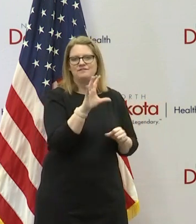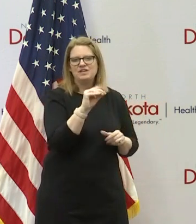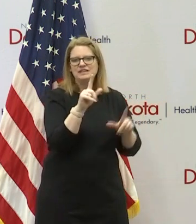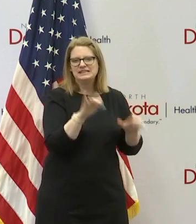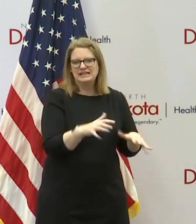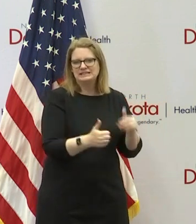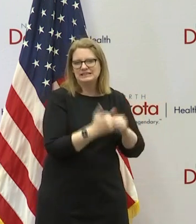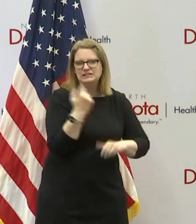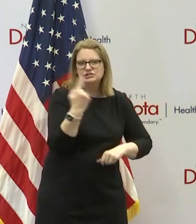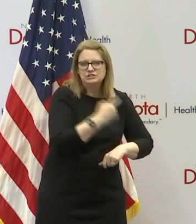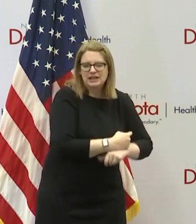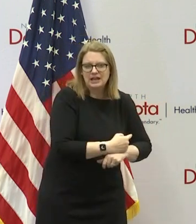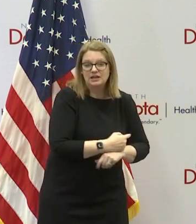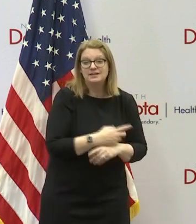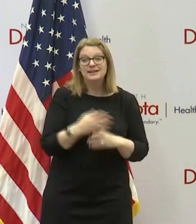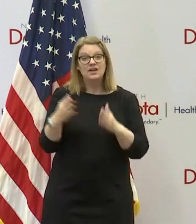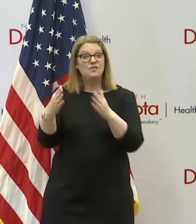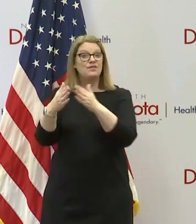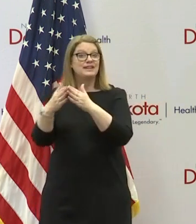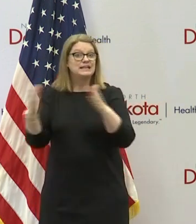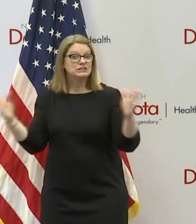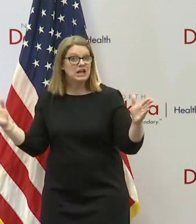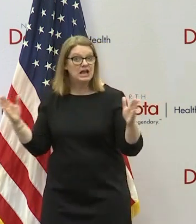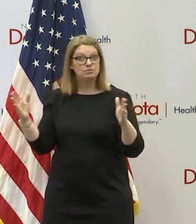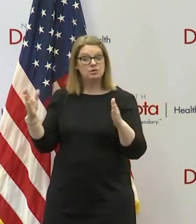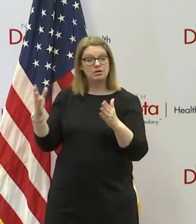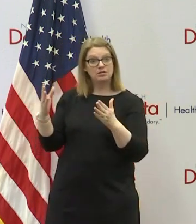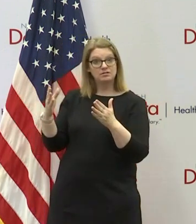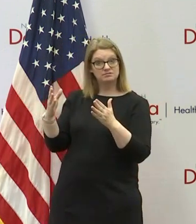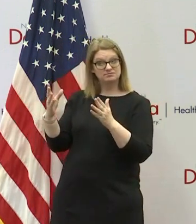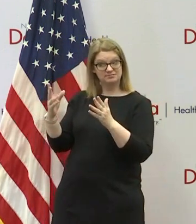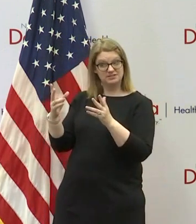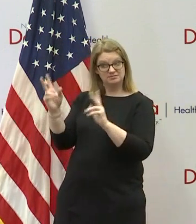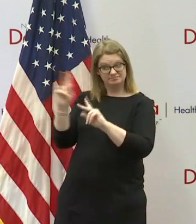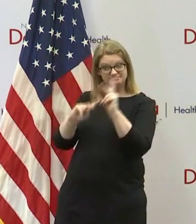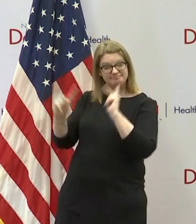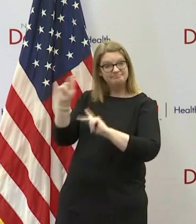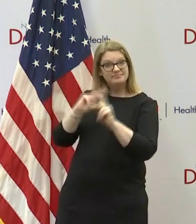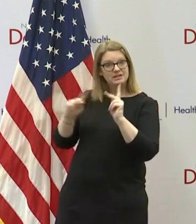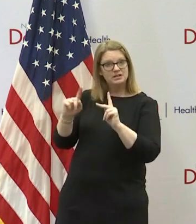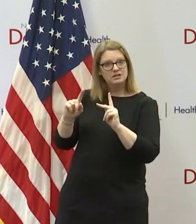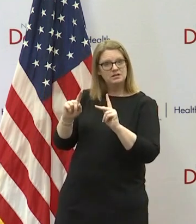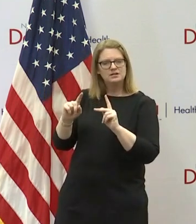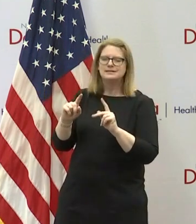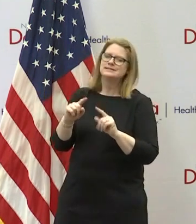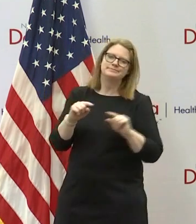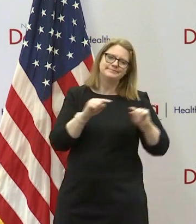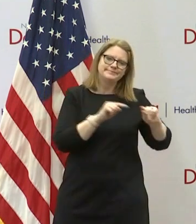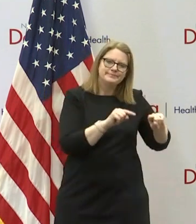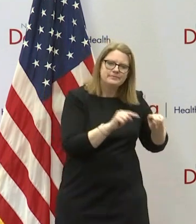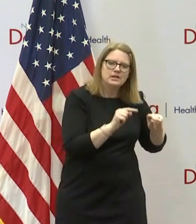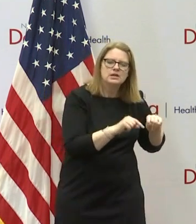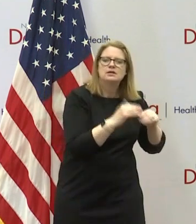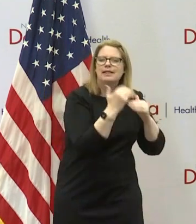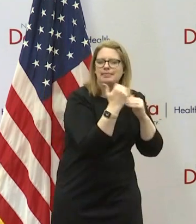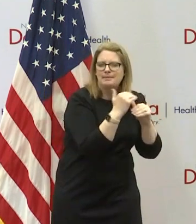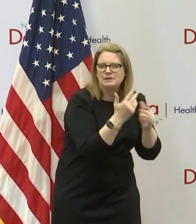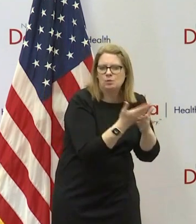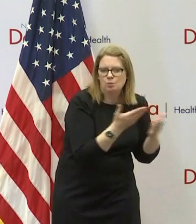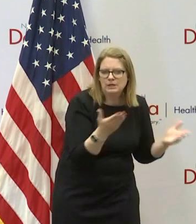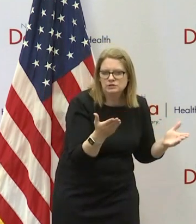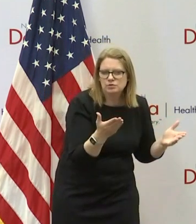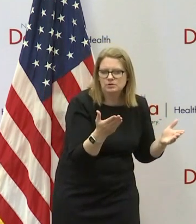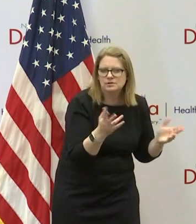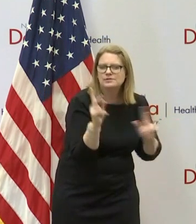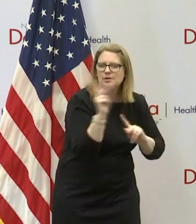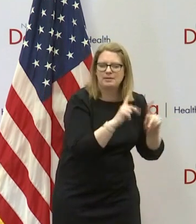again, for the general public that may have reached out to them, these are for individuals that have limited resources or the existing clientele.